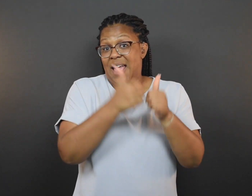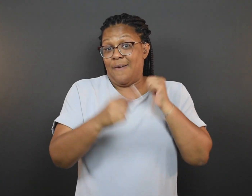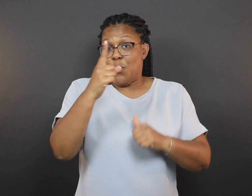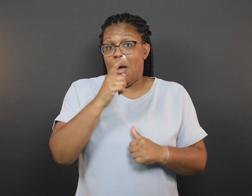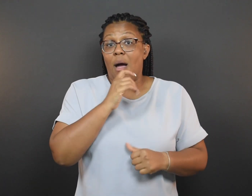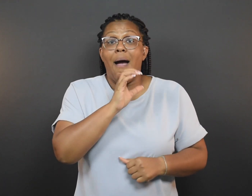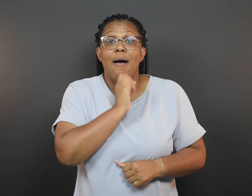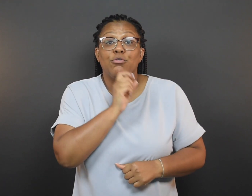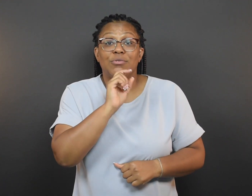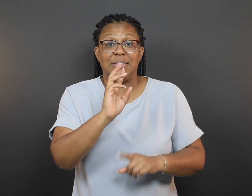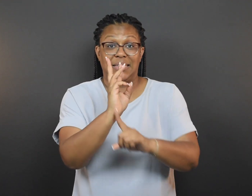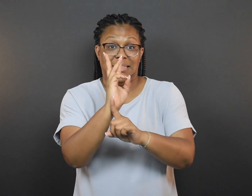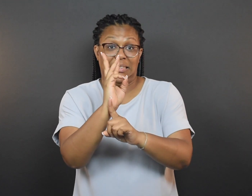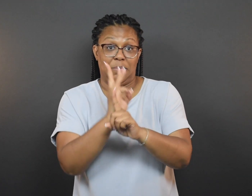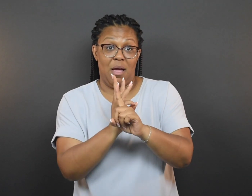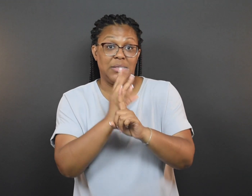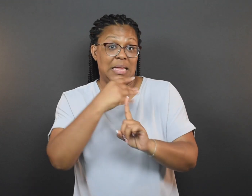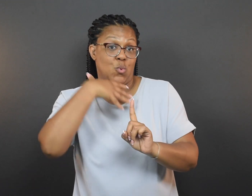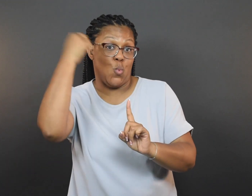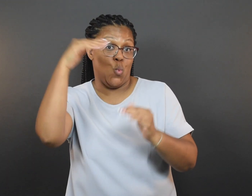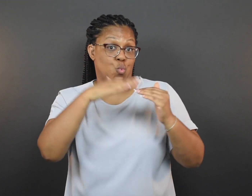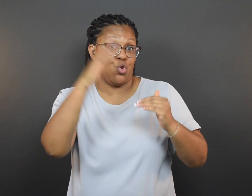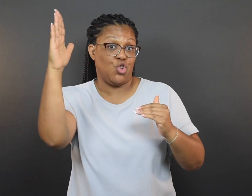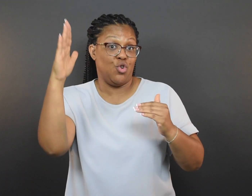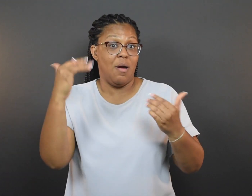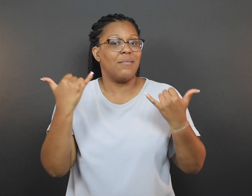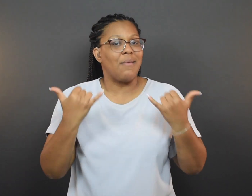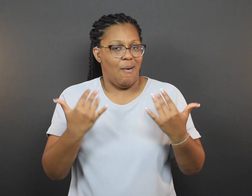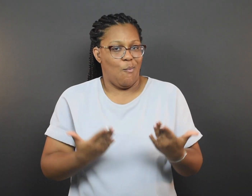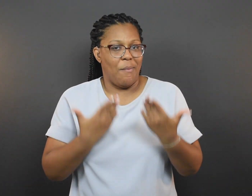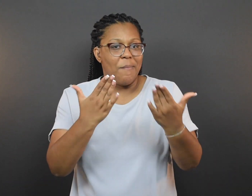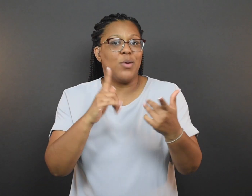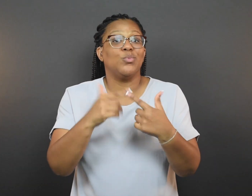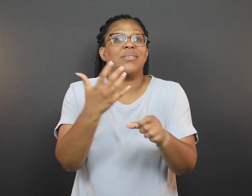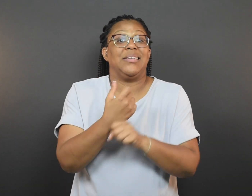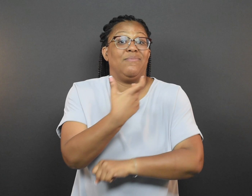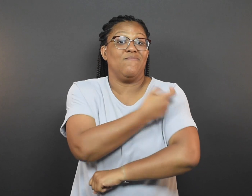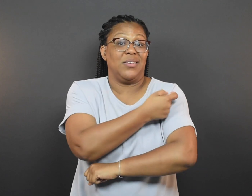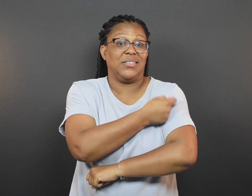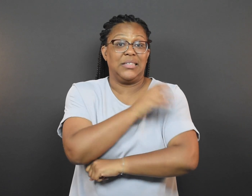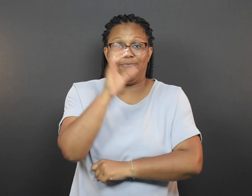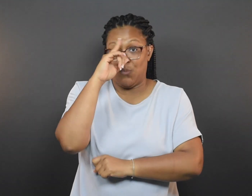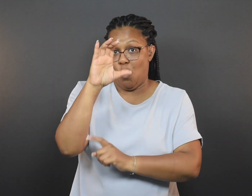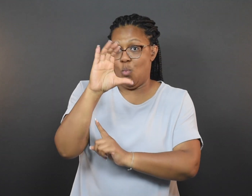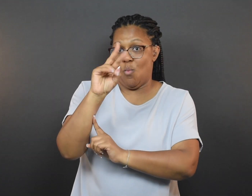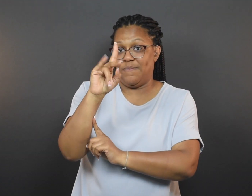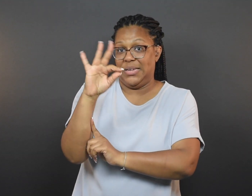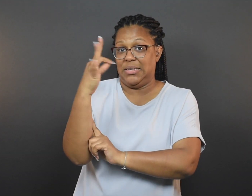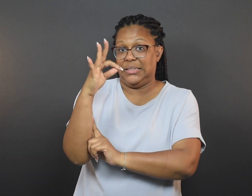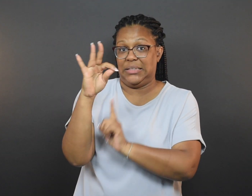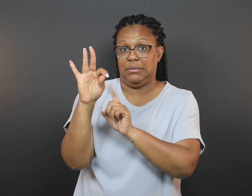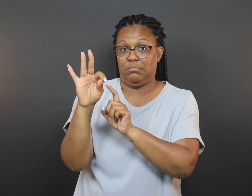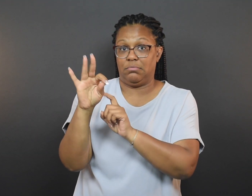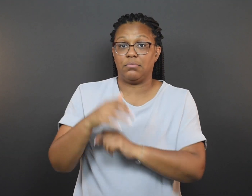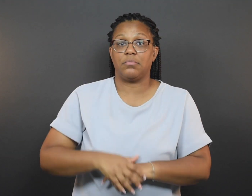Everyone aged 6 months and older is now recommended to get vaccinated for COVID-19.